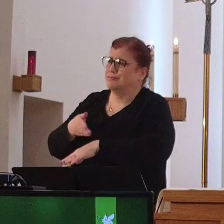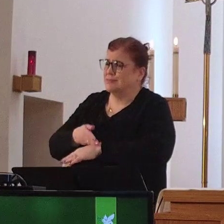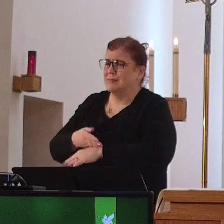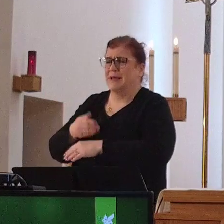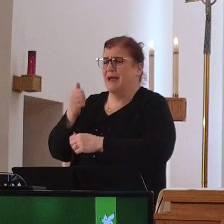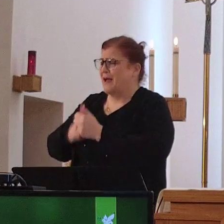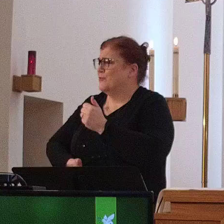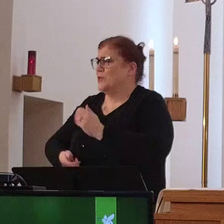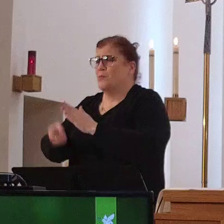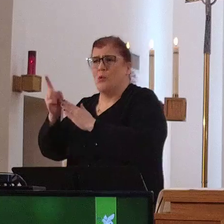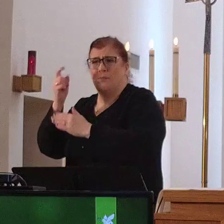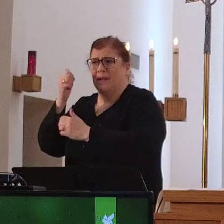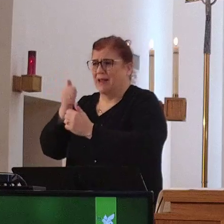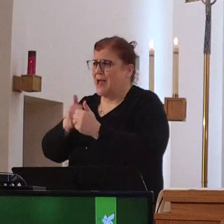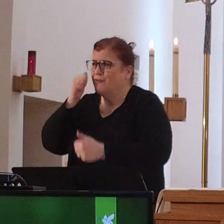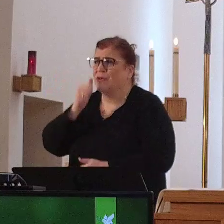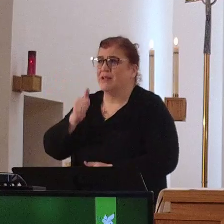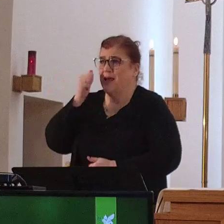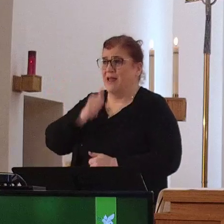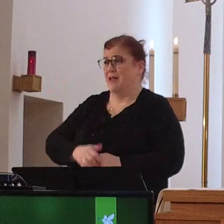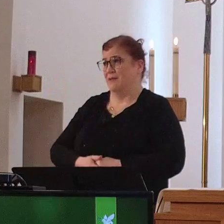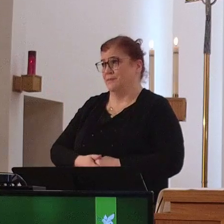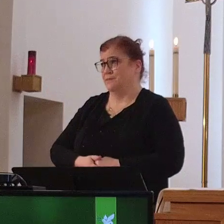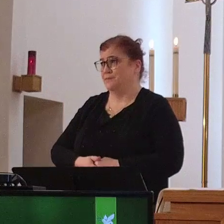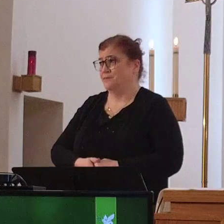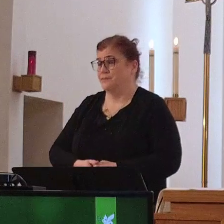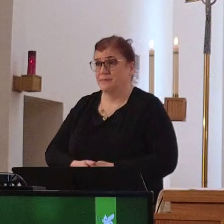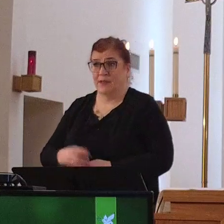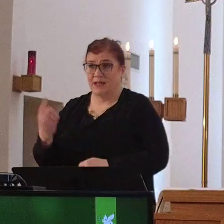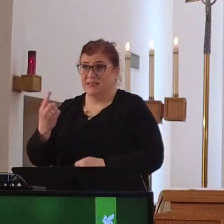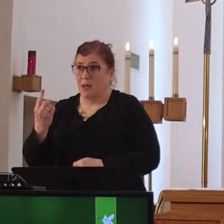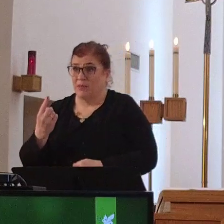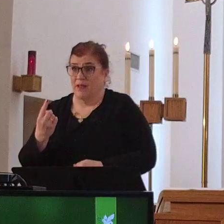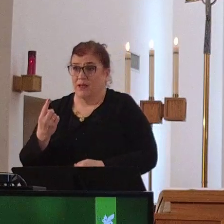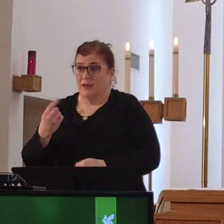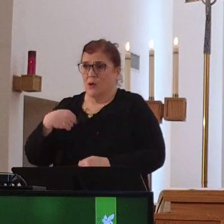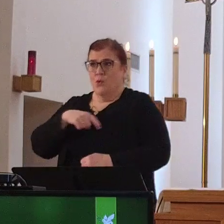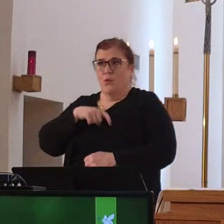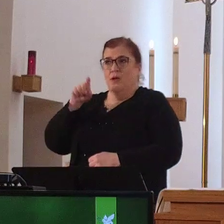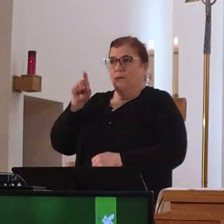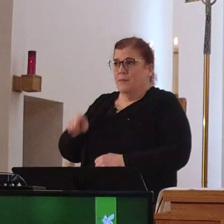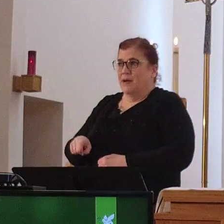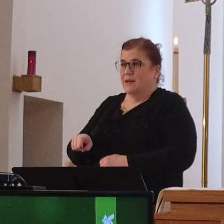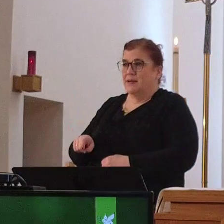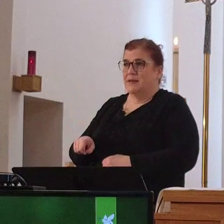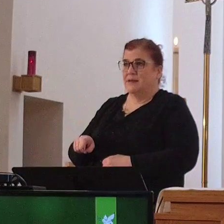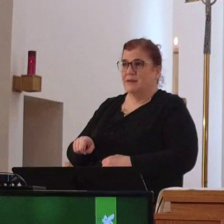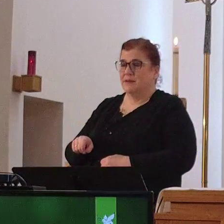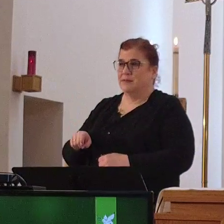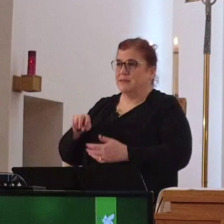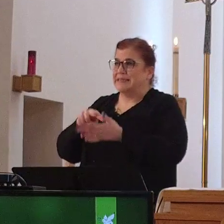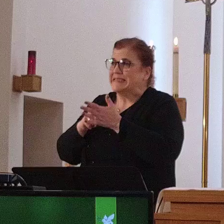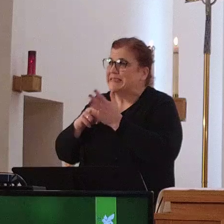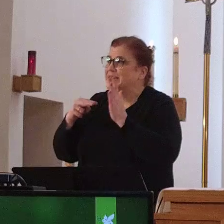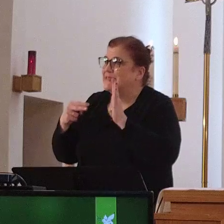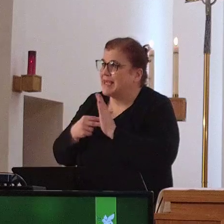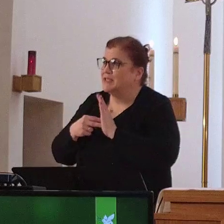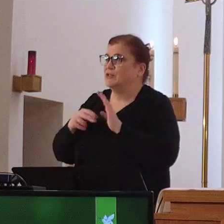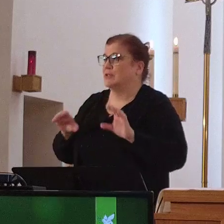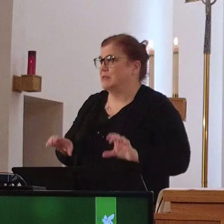moment of every day. It's something that we must set an intention to do.